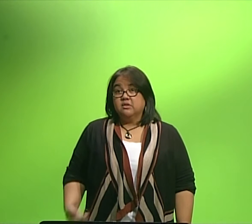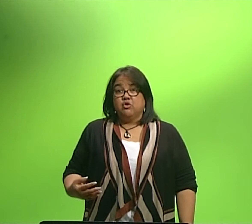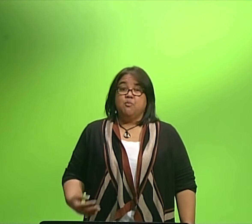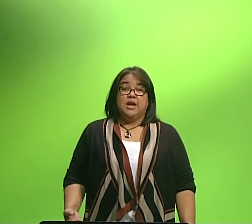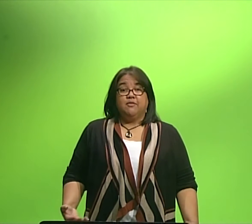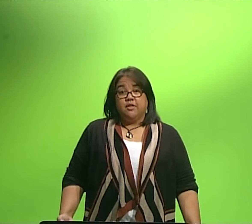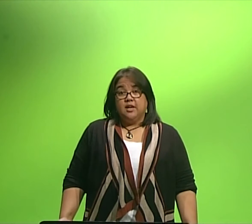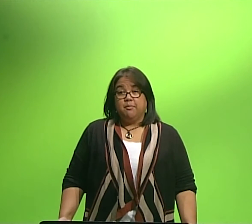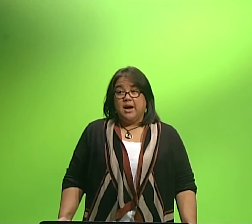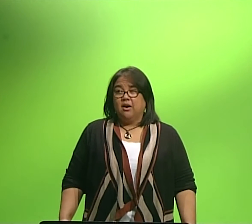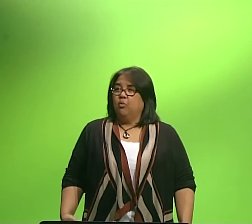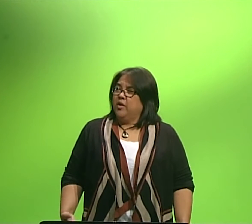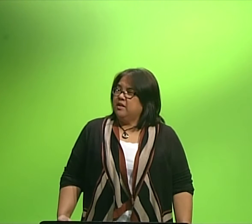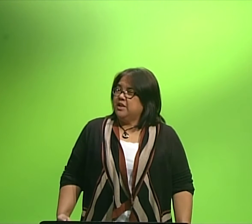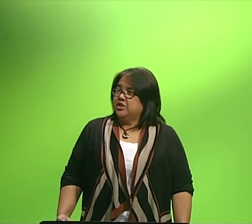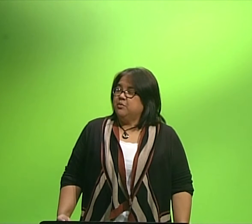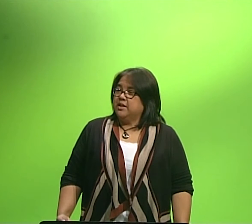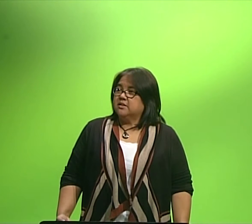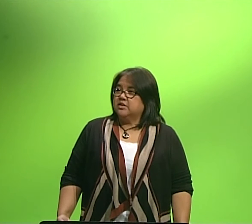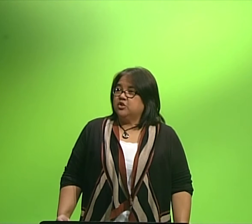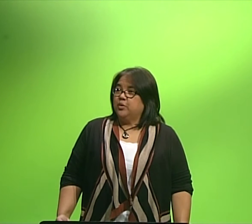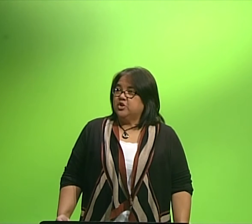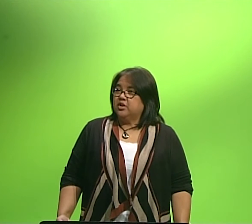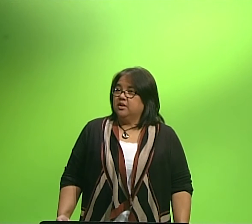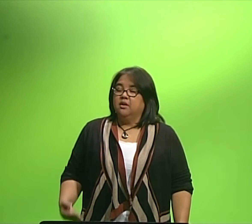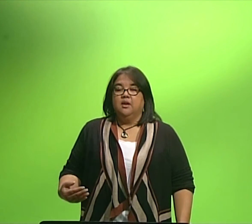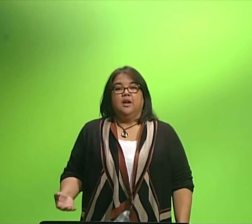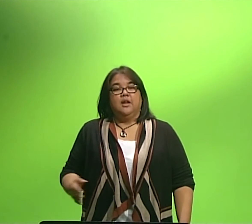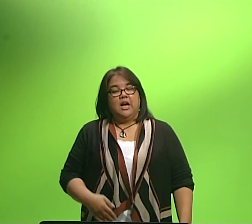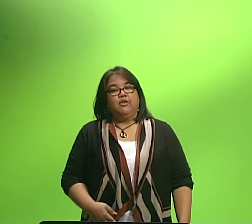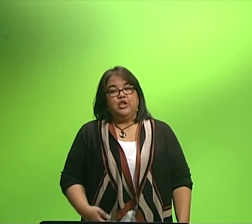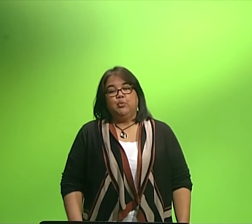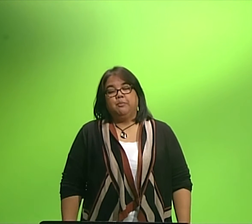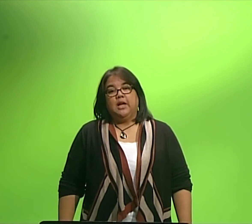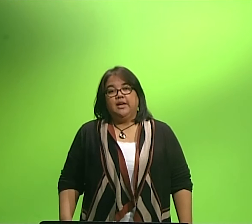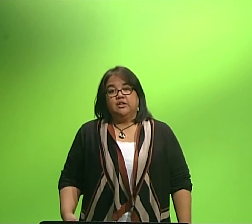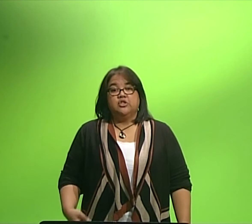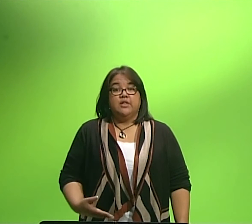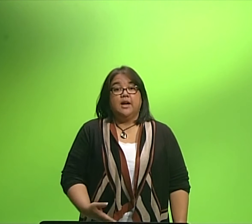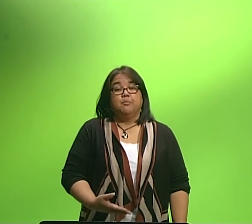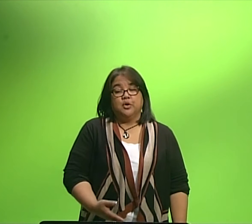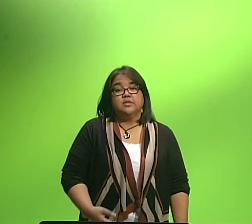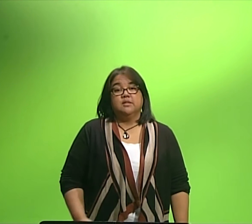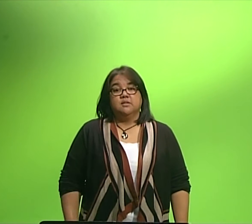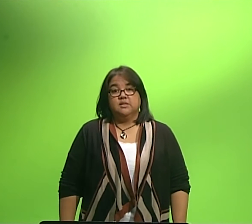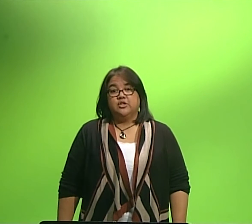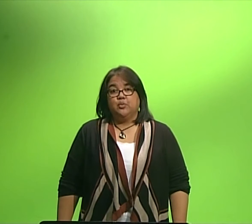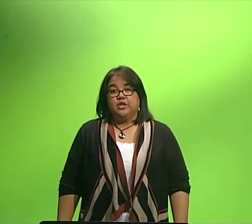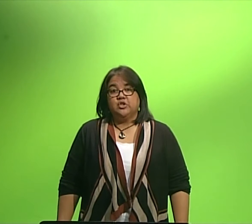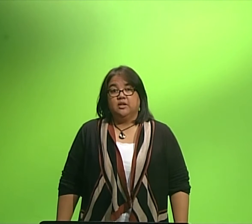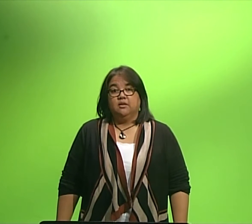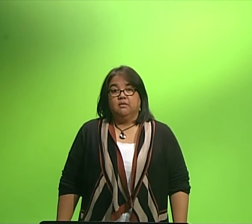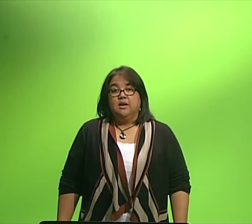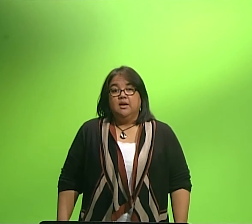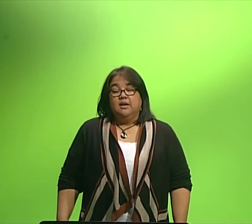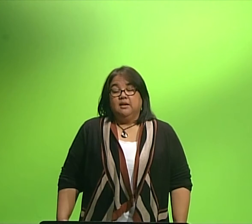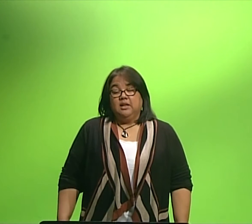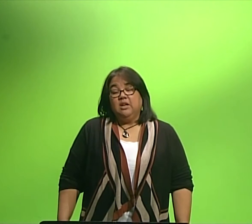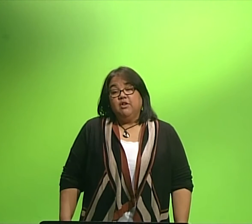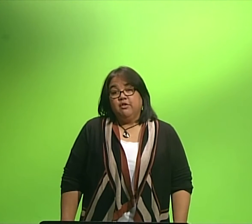you might have to think back, what did I do in that situation? And how can you apply it to that person's situation? Even